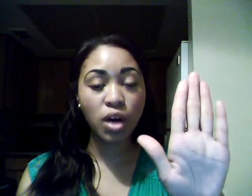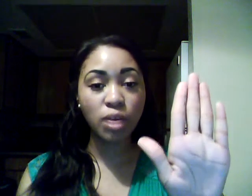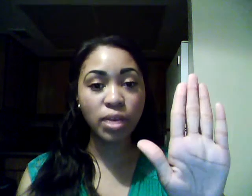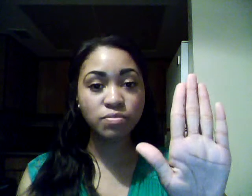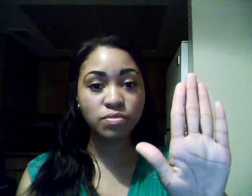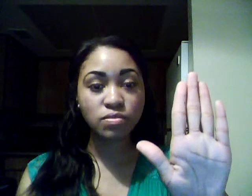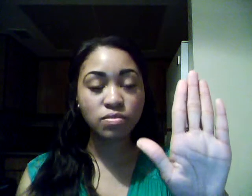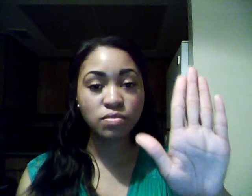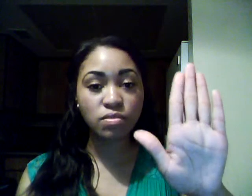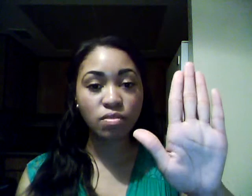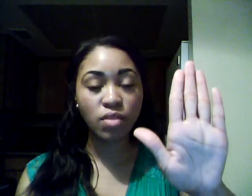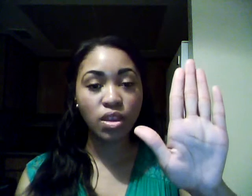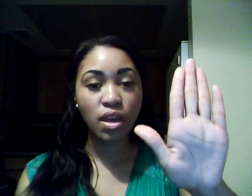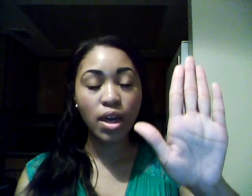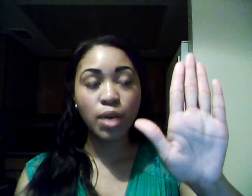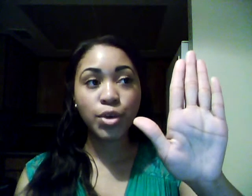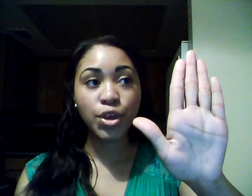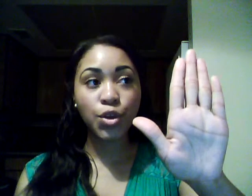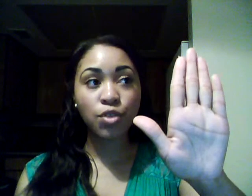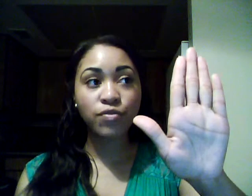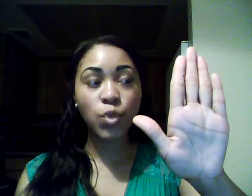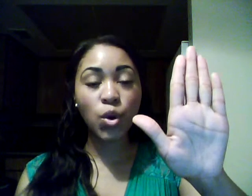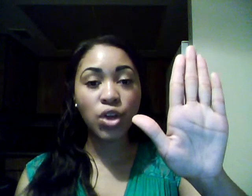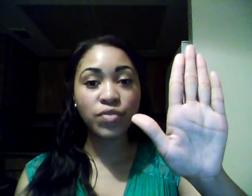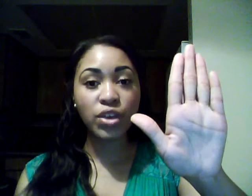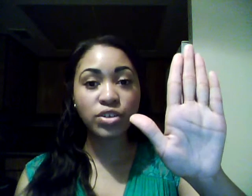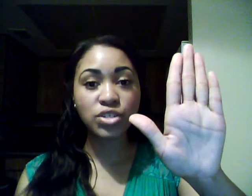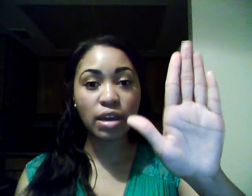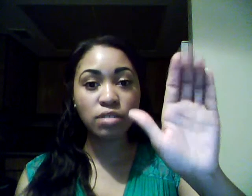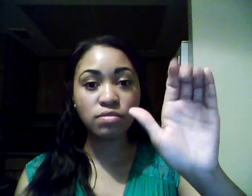palm up, put your 4 fingers down,